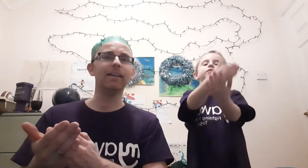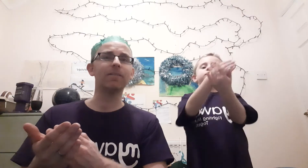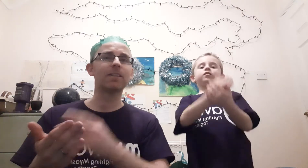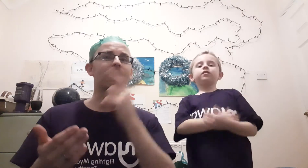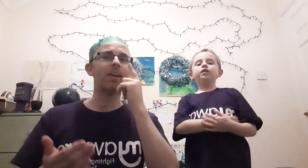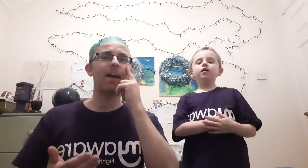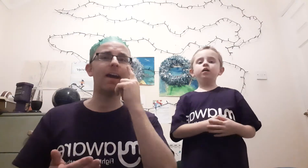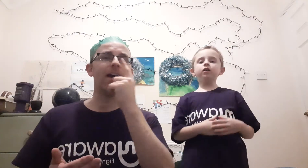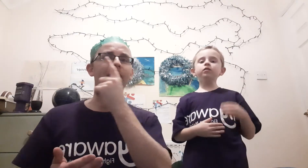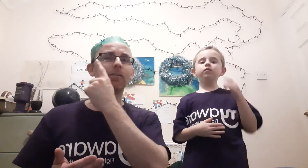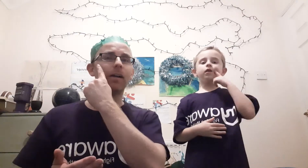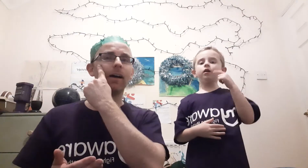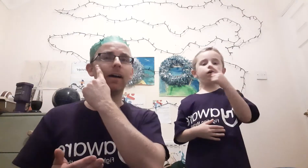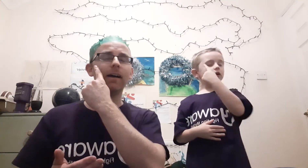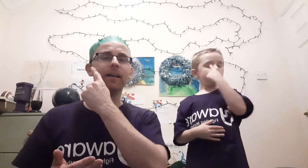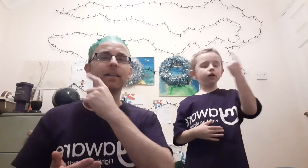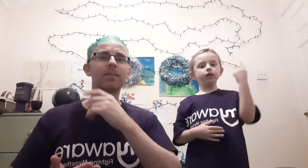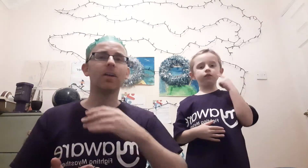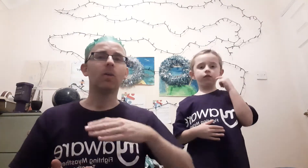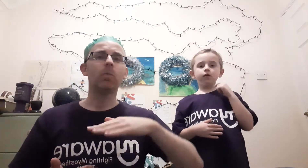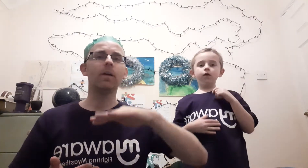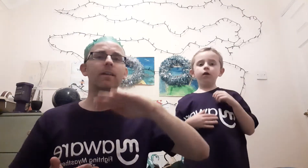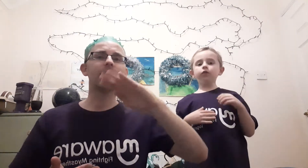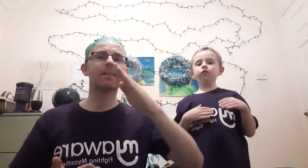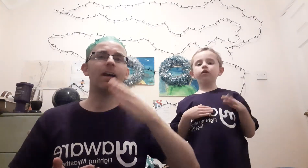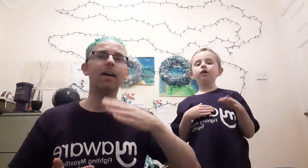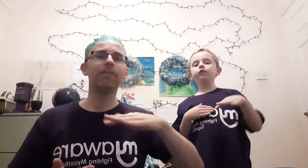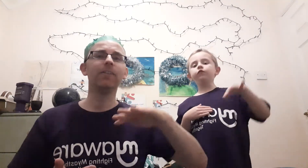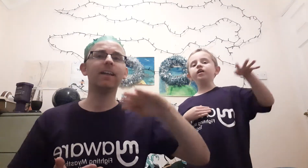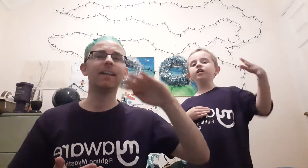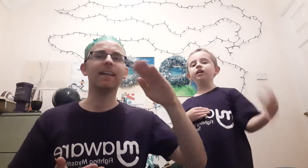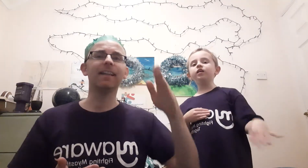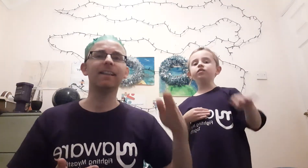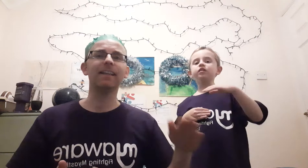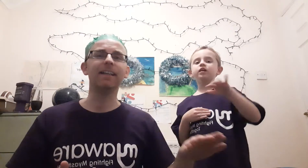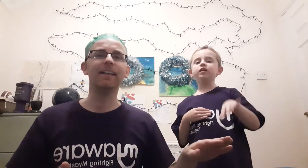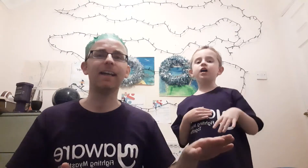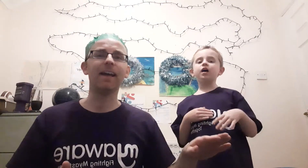believes their eyes. We're surfing in the